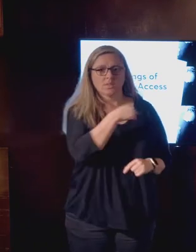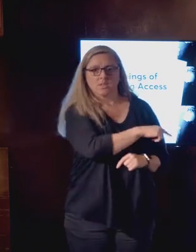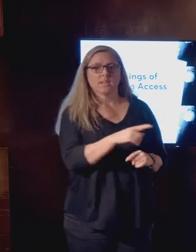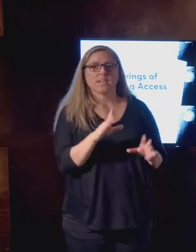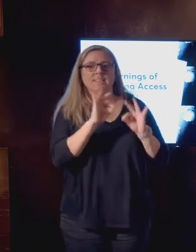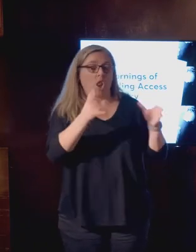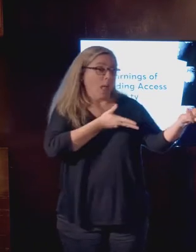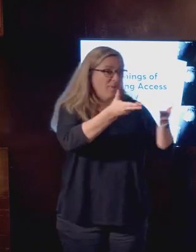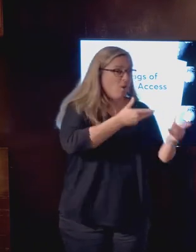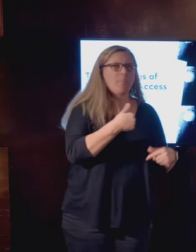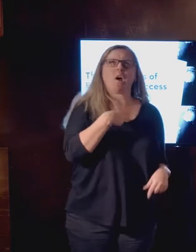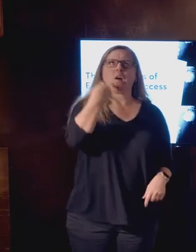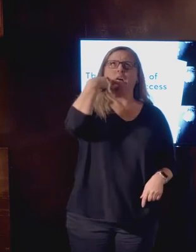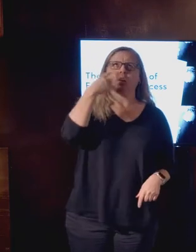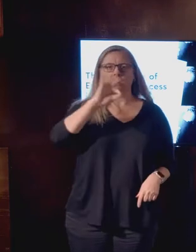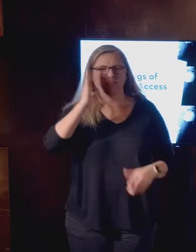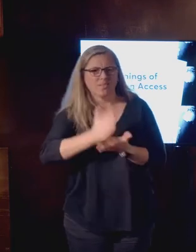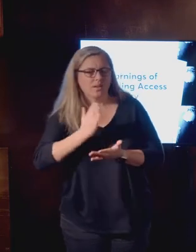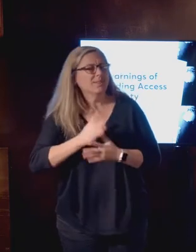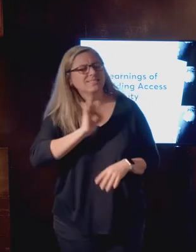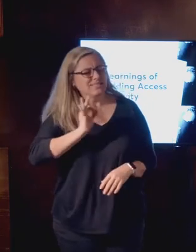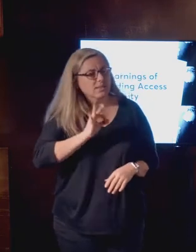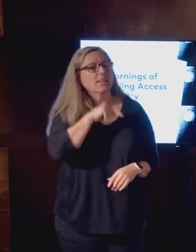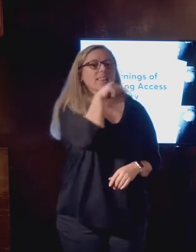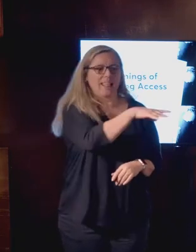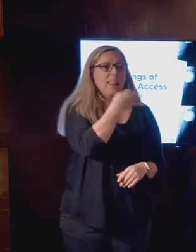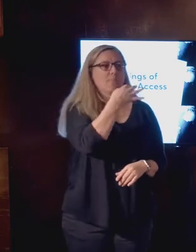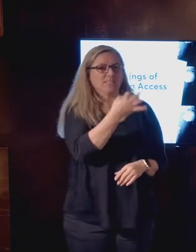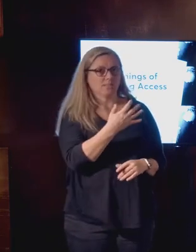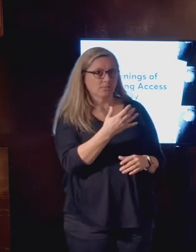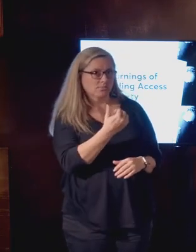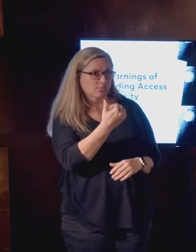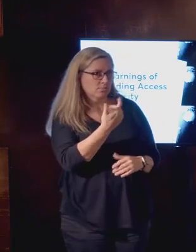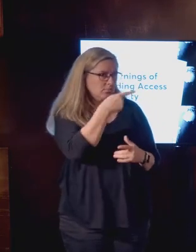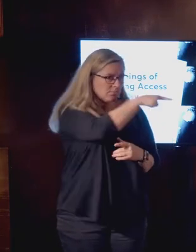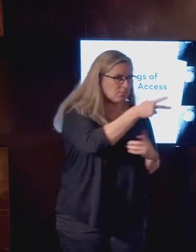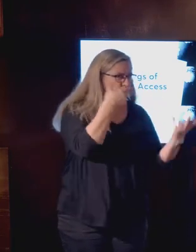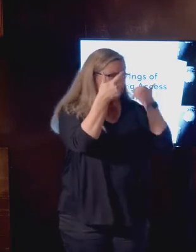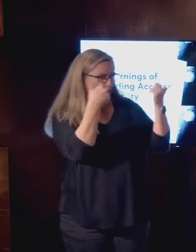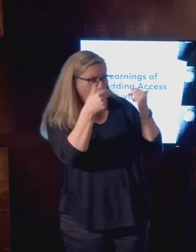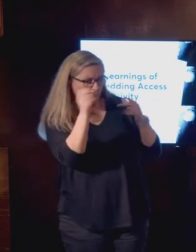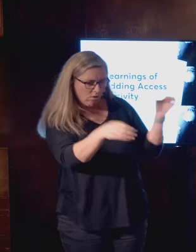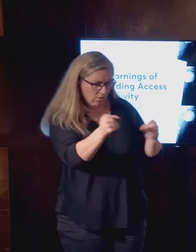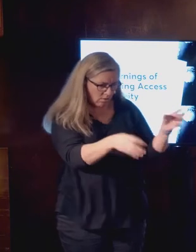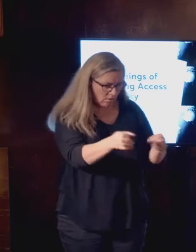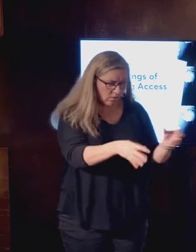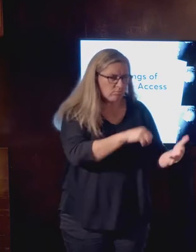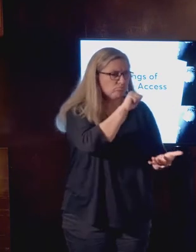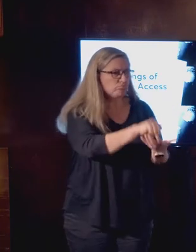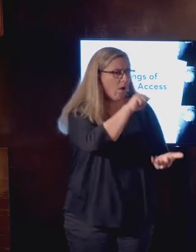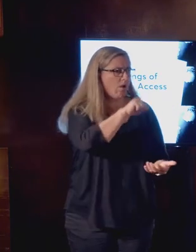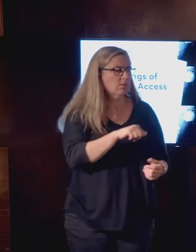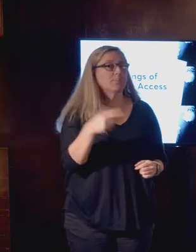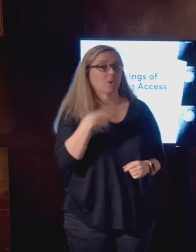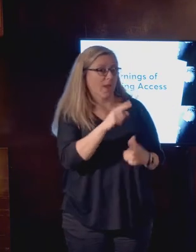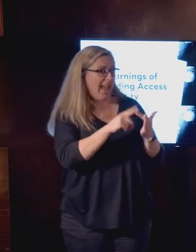we performed the show and went, oh, this isn't. We did draft that was more about getting the song content together. It was because,